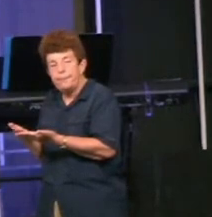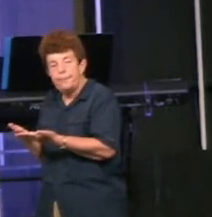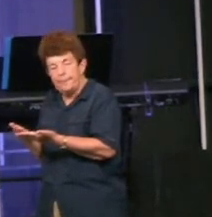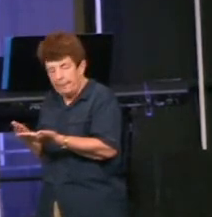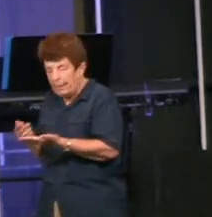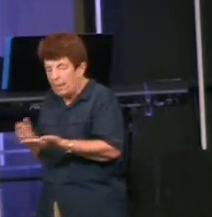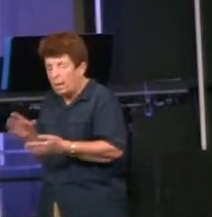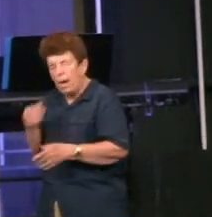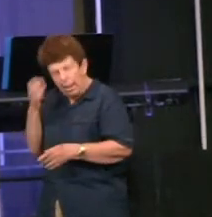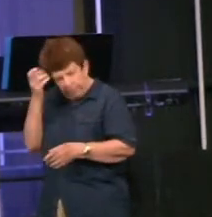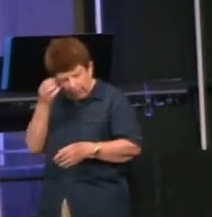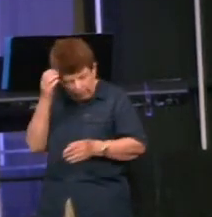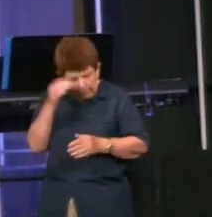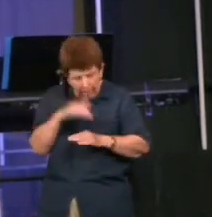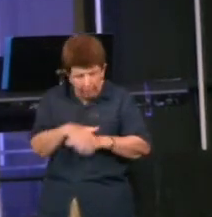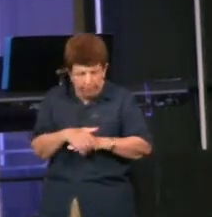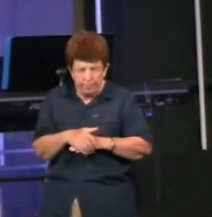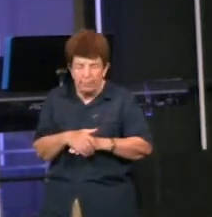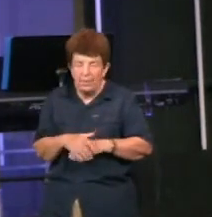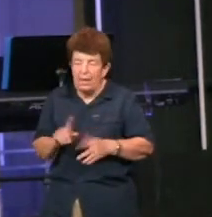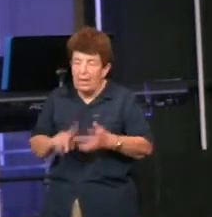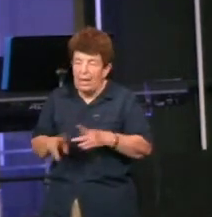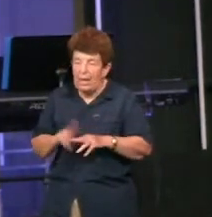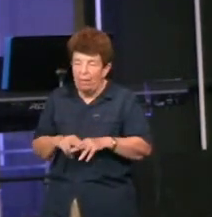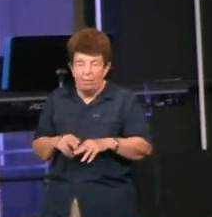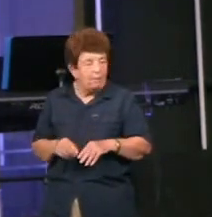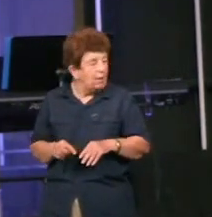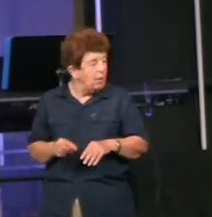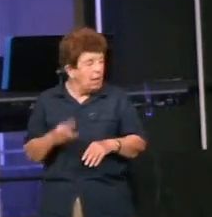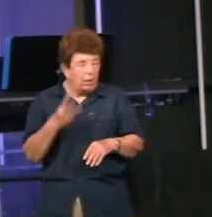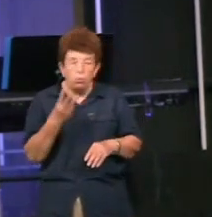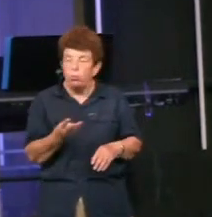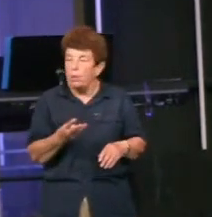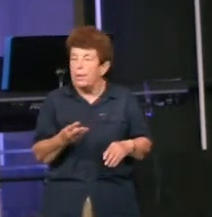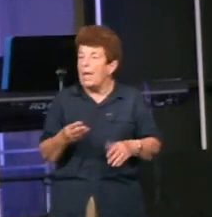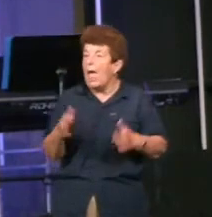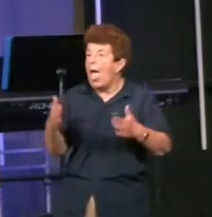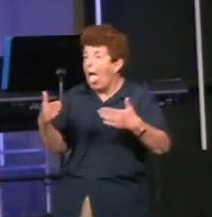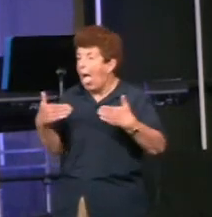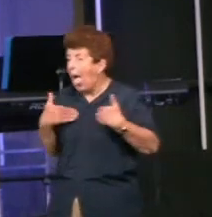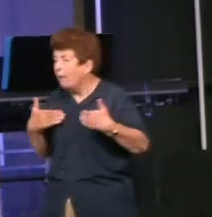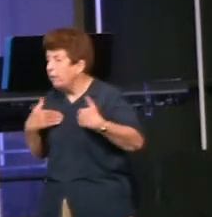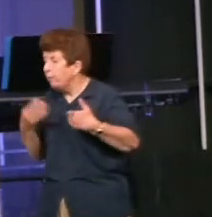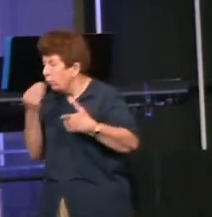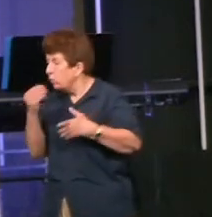And as I was thinking about this, as I was thinking whether or not I get my 3 healthy meals of Jesus a day,